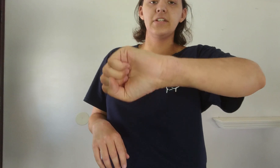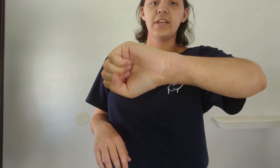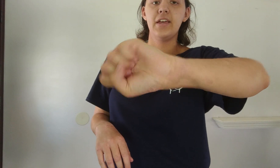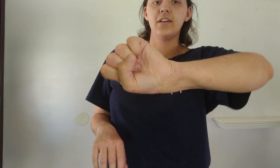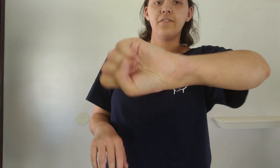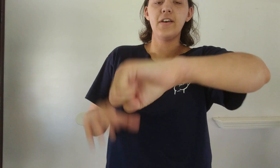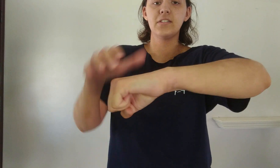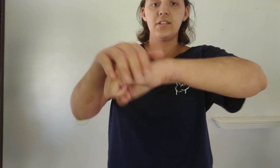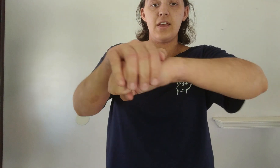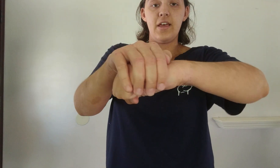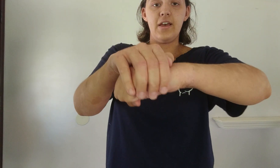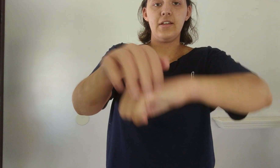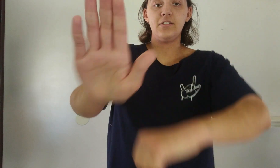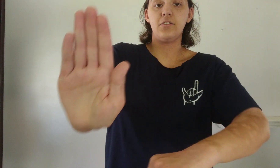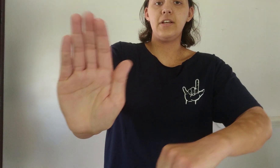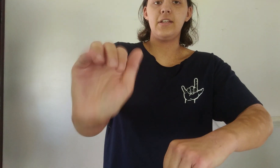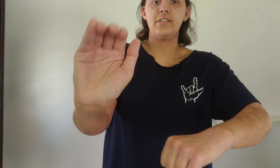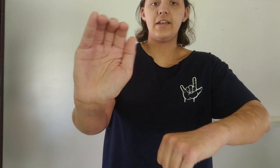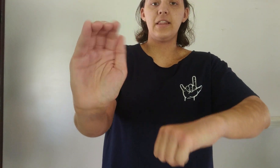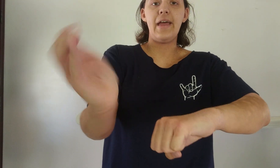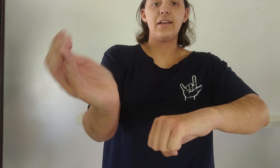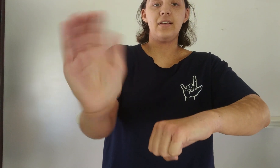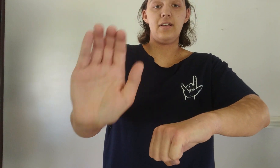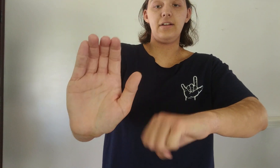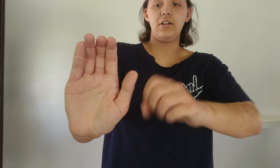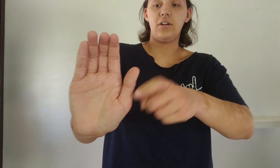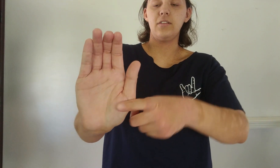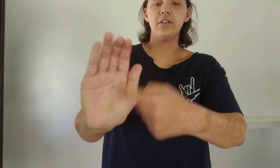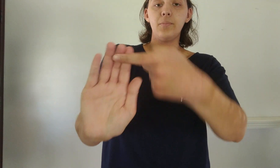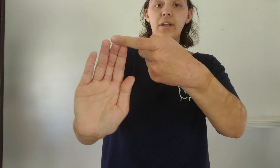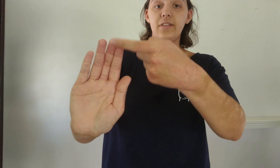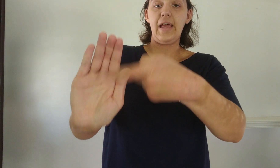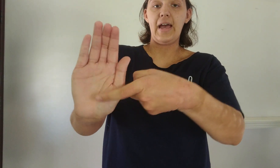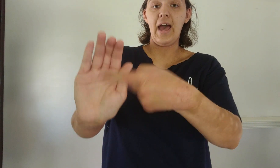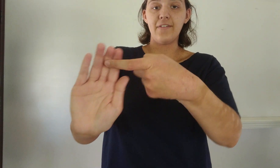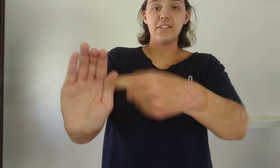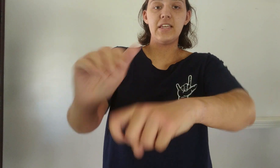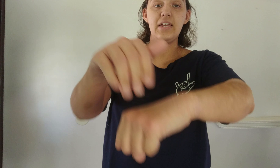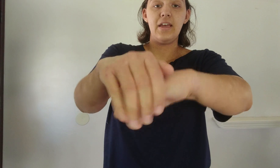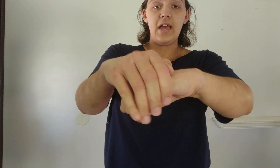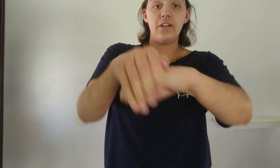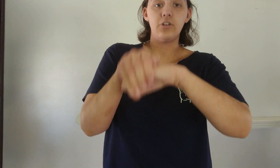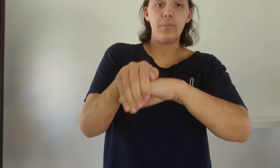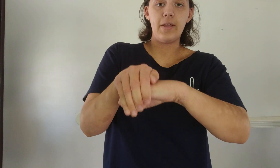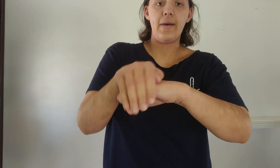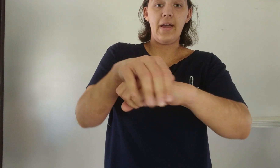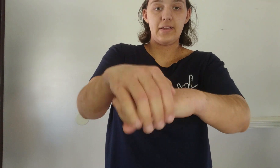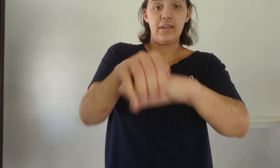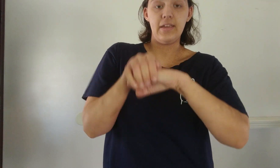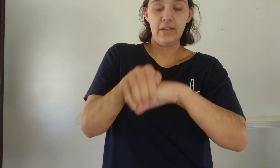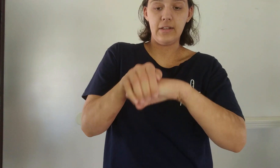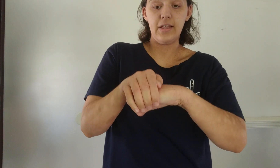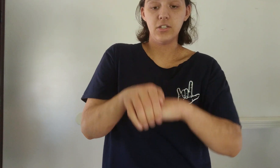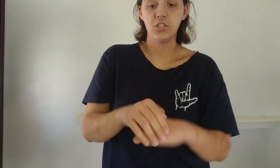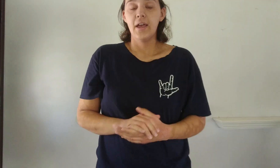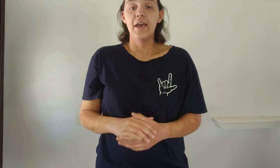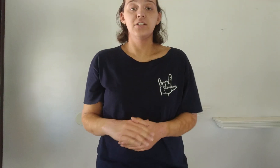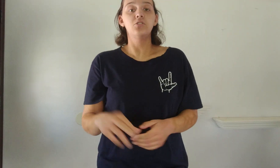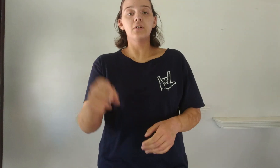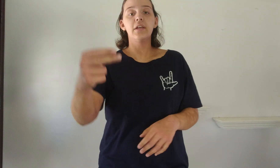take a fist, and you're going to take like a little bit, like a half C, and you're going to bring it back. English. History,